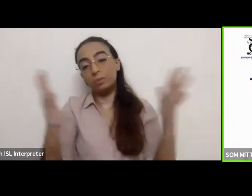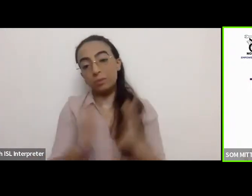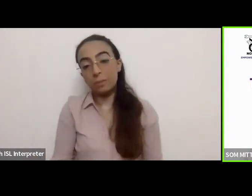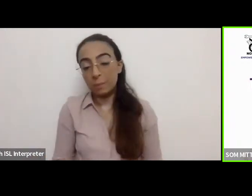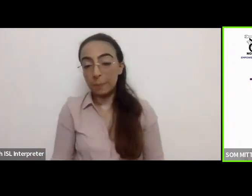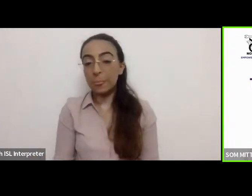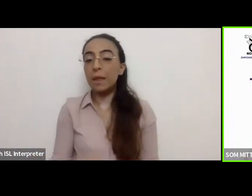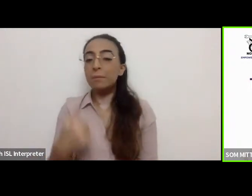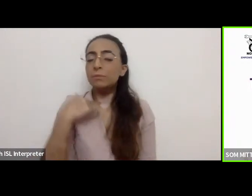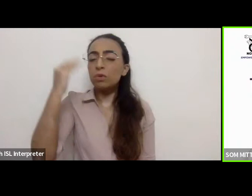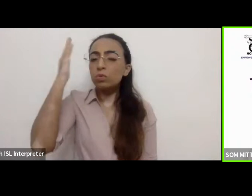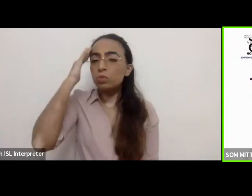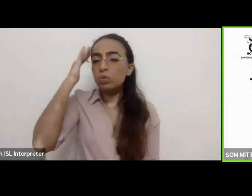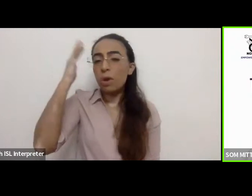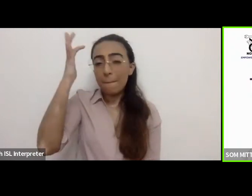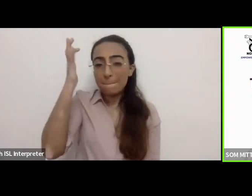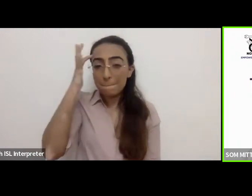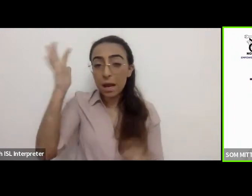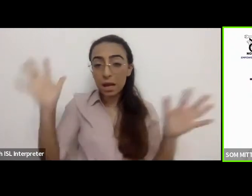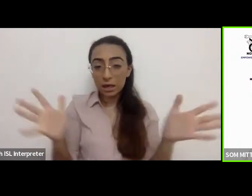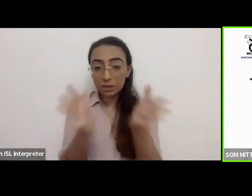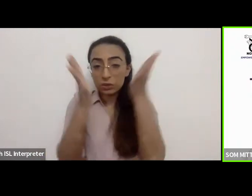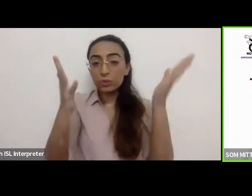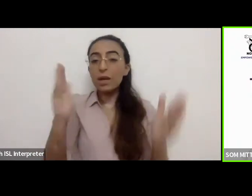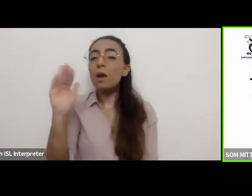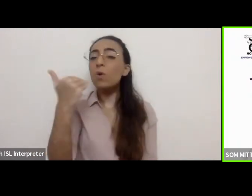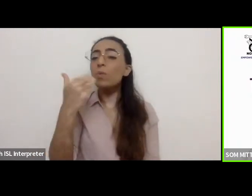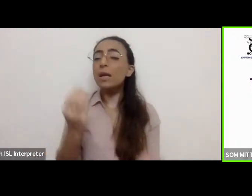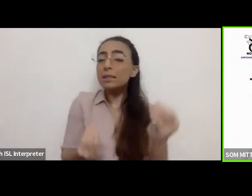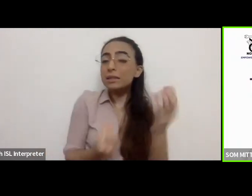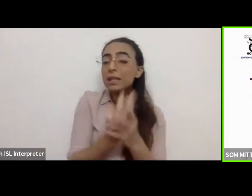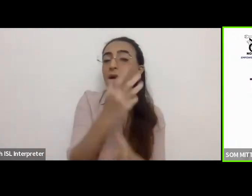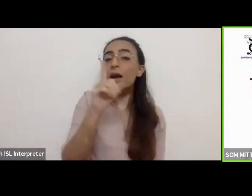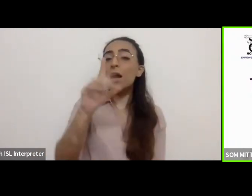I've known Mindtree from its inception in